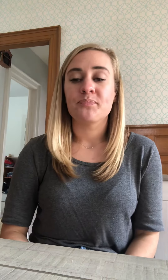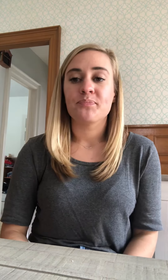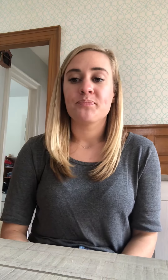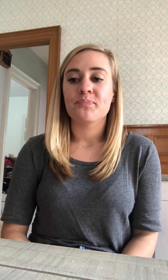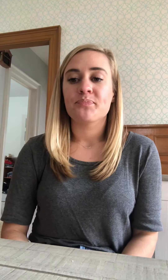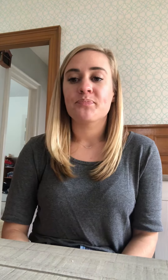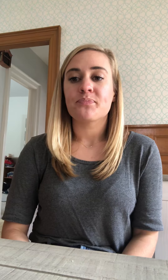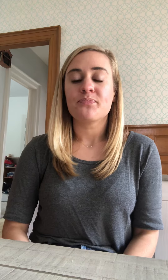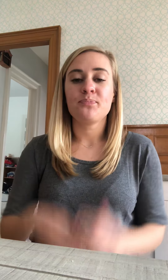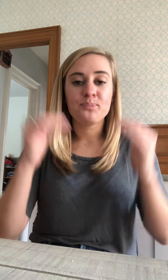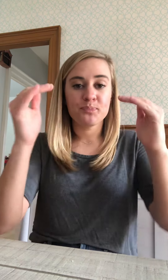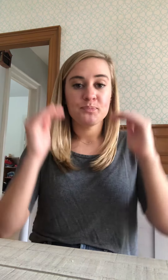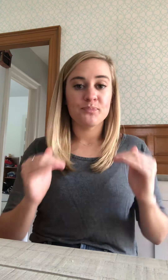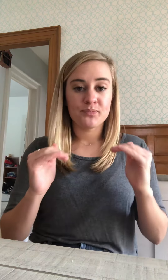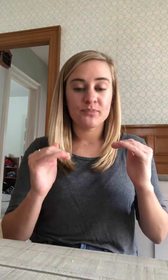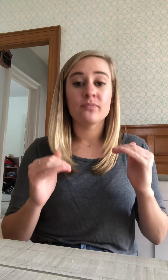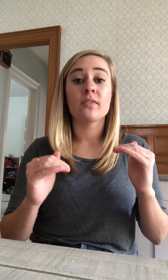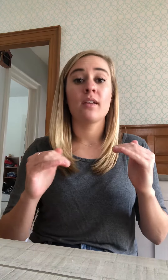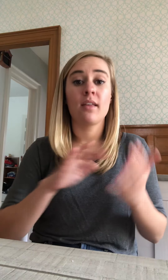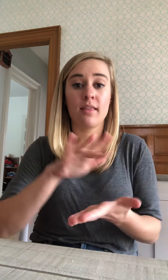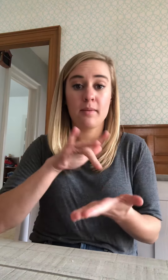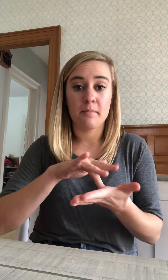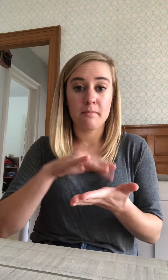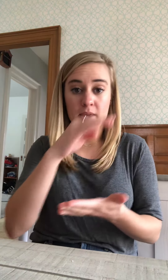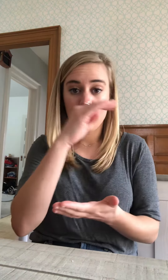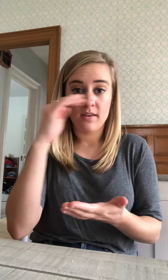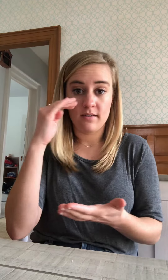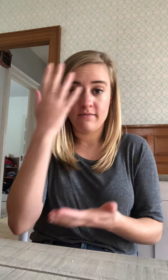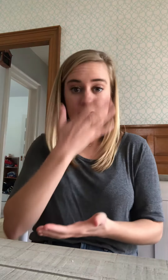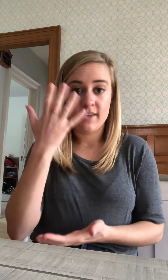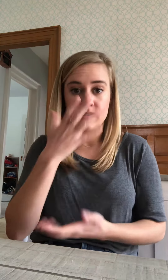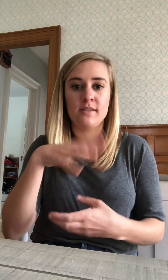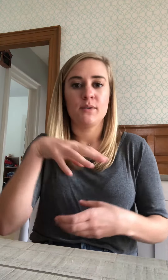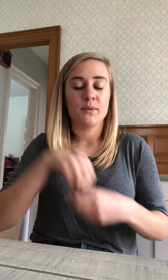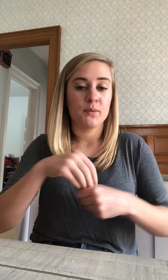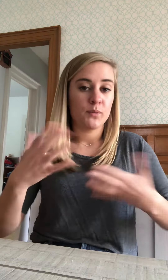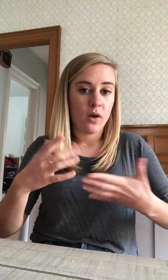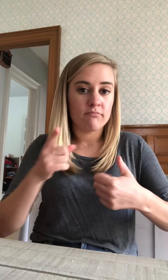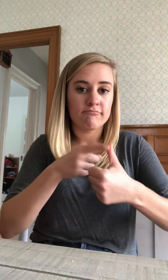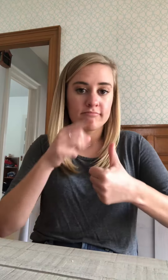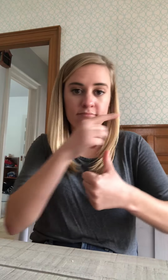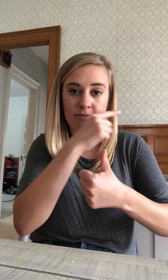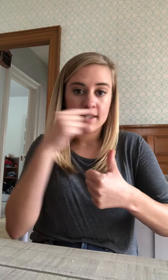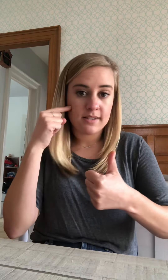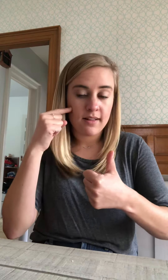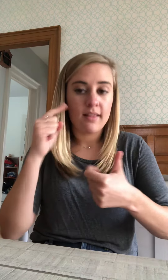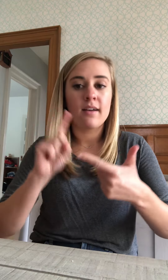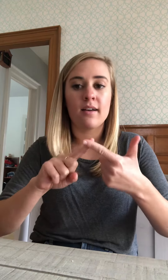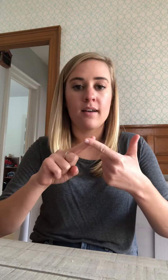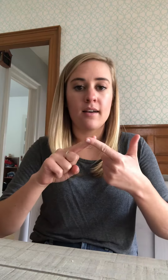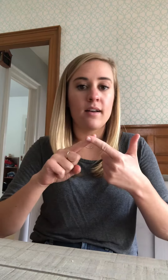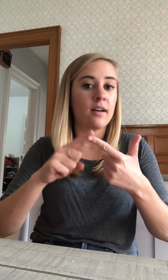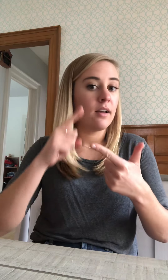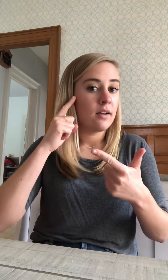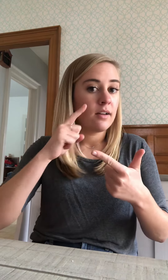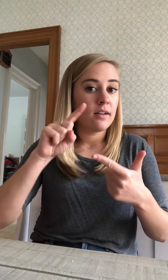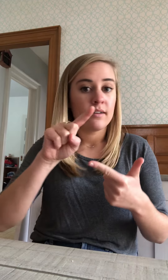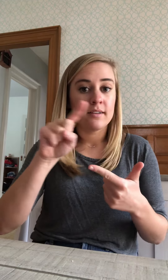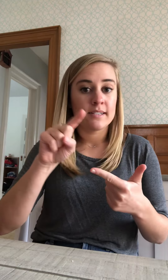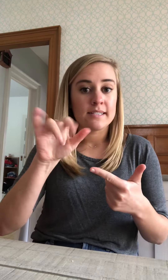Next, we're going to go into the midface. Now, the midface includes the maxilla, zygomatic bone, zygomatic arch, which